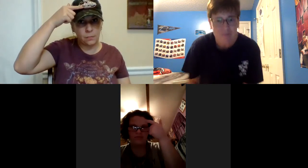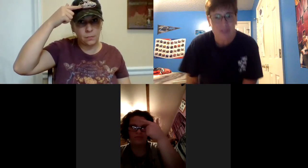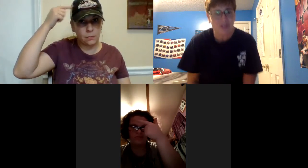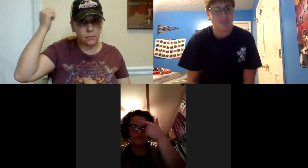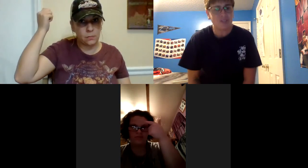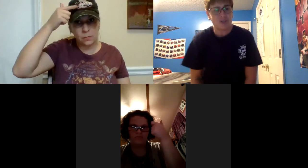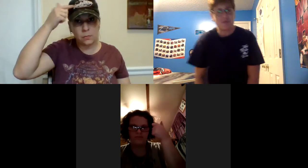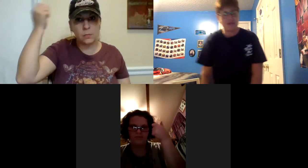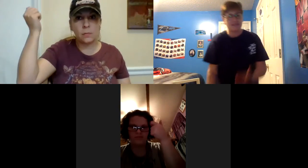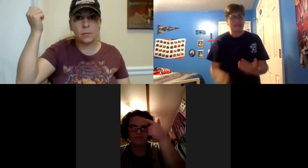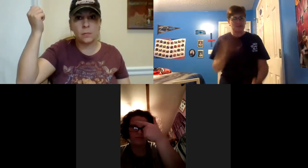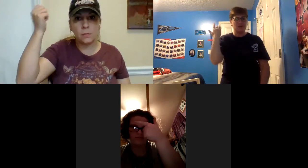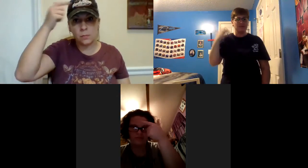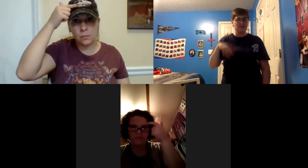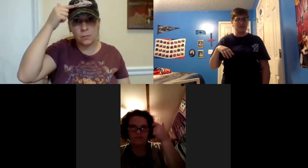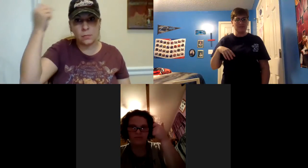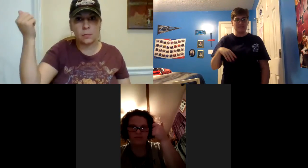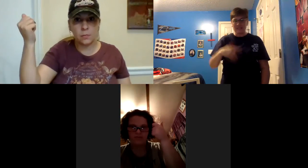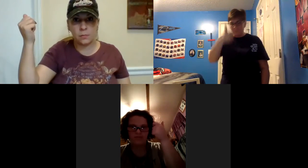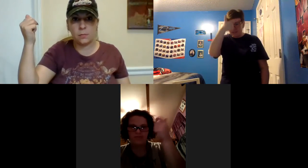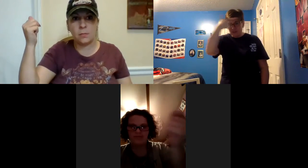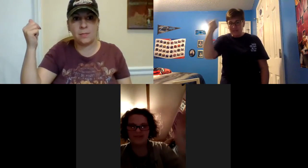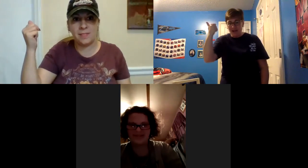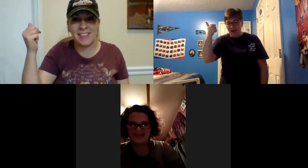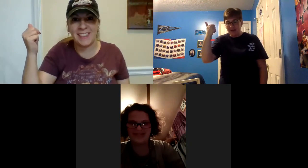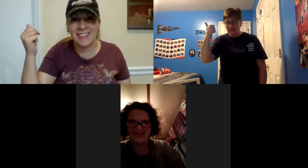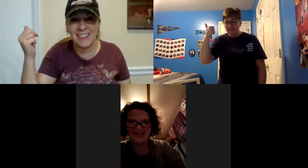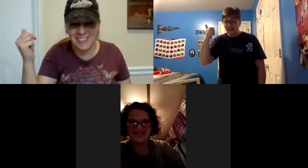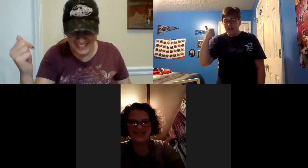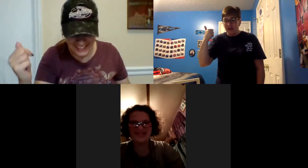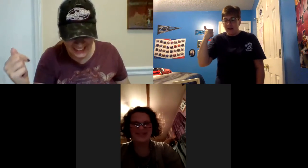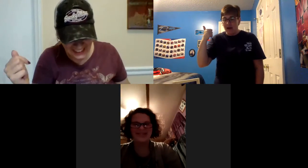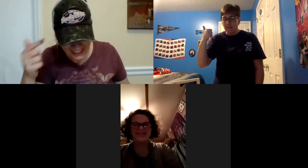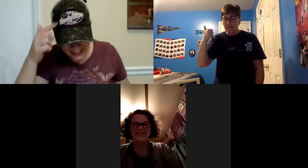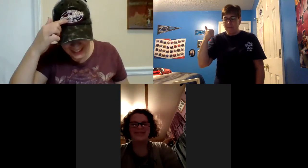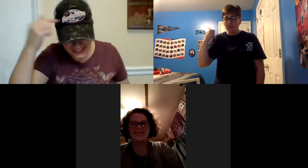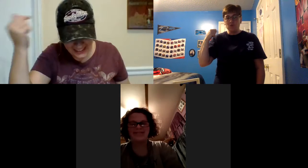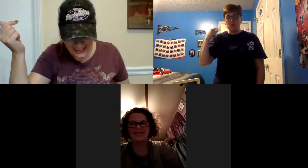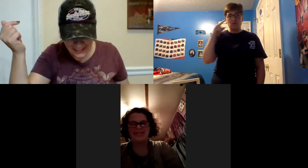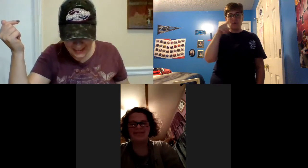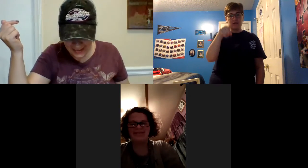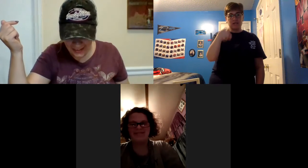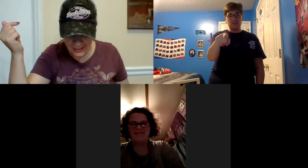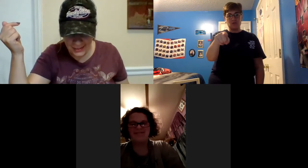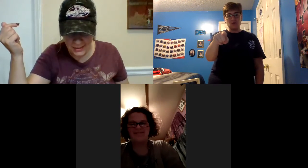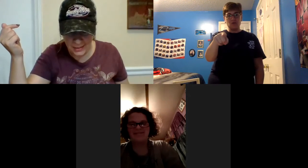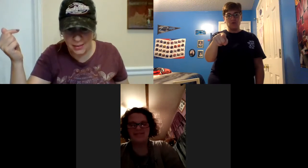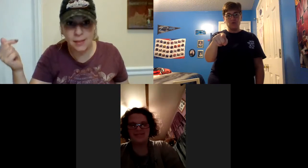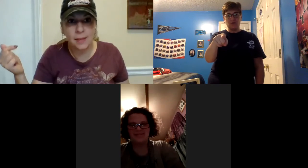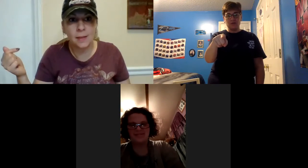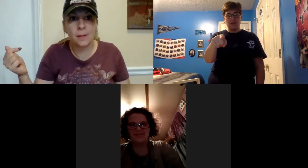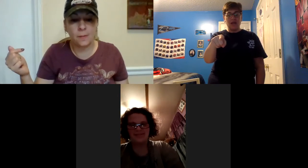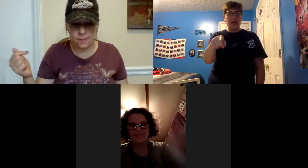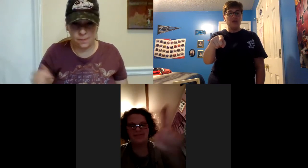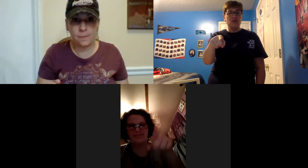yeah, I'm pretty sure I just jumped right to the next word and just totally missed that one. So because you were working. So